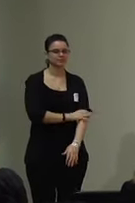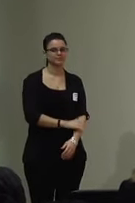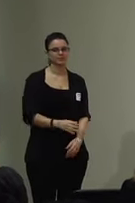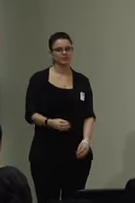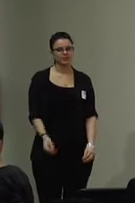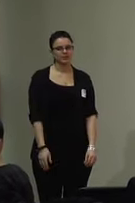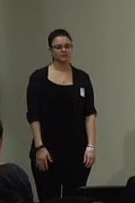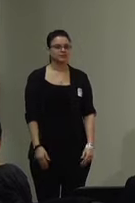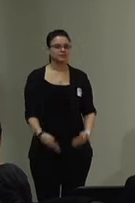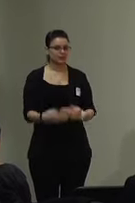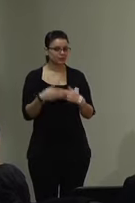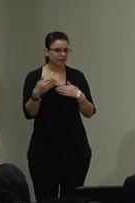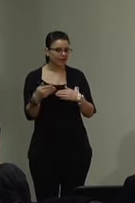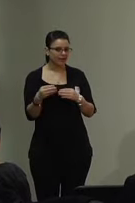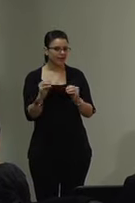work.